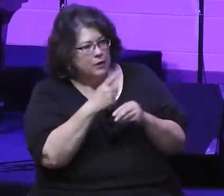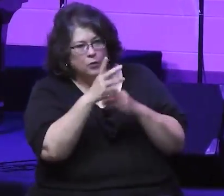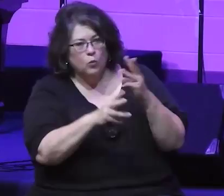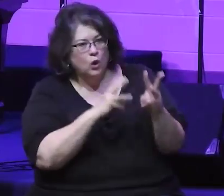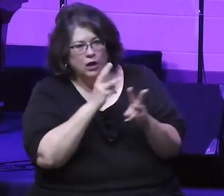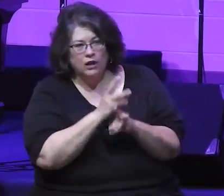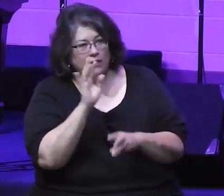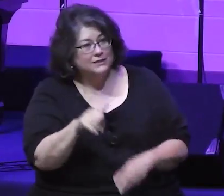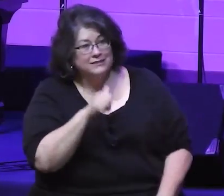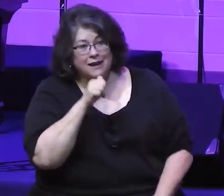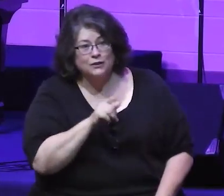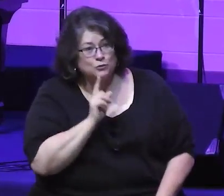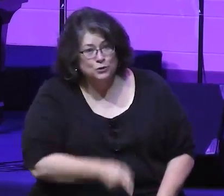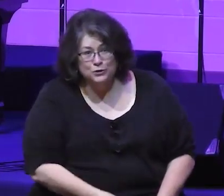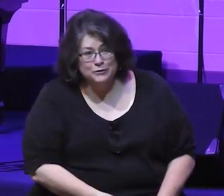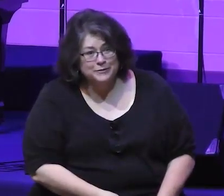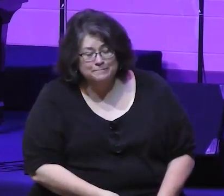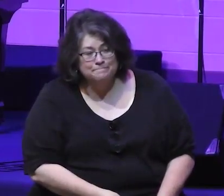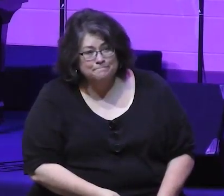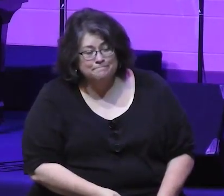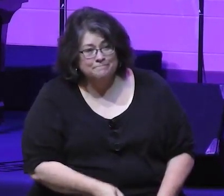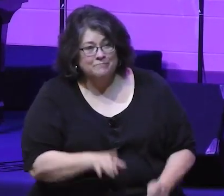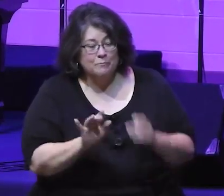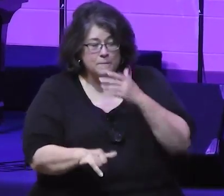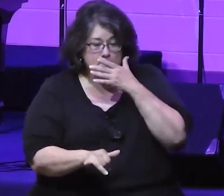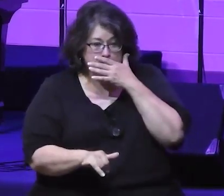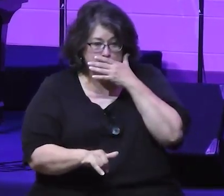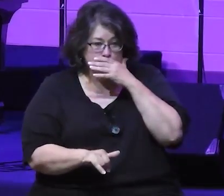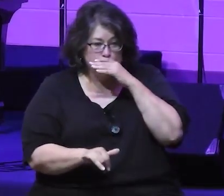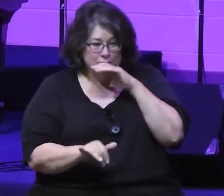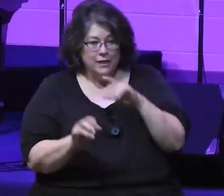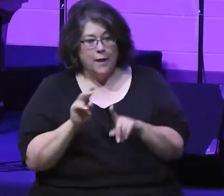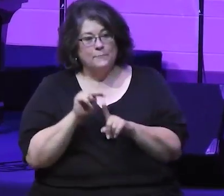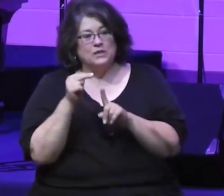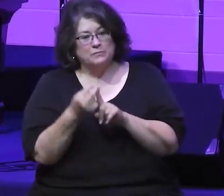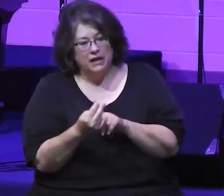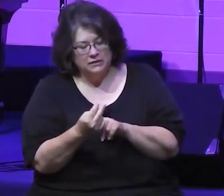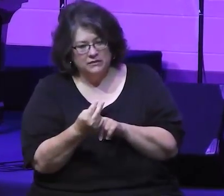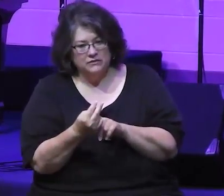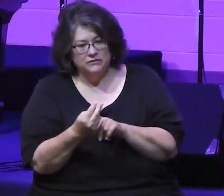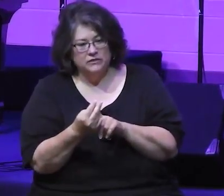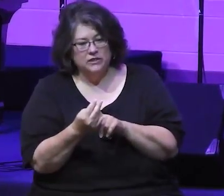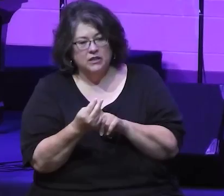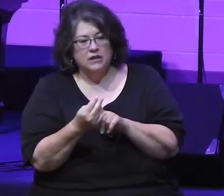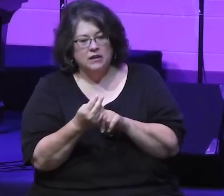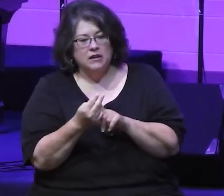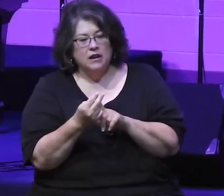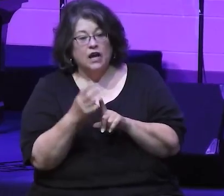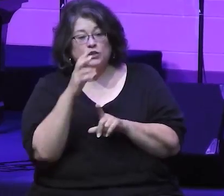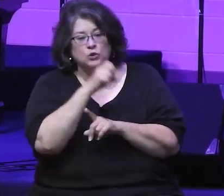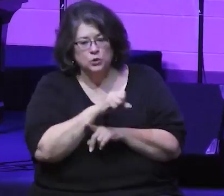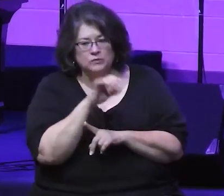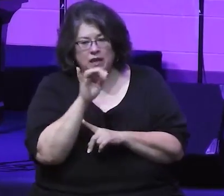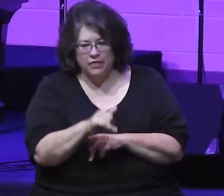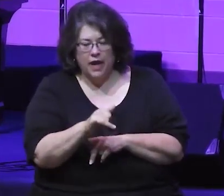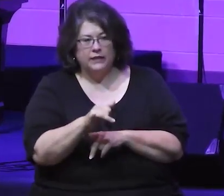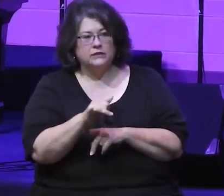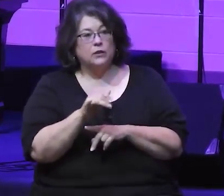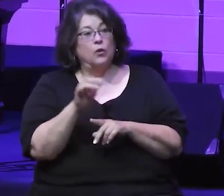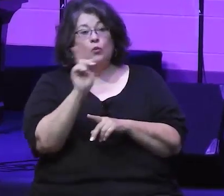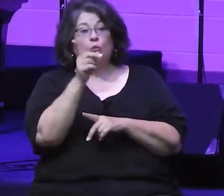true. It assumes that place in which we invest is a level playing field. And it's